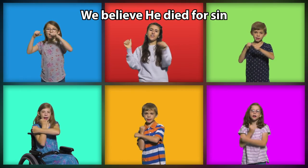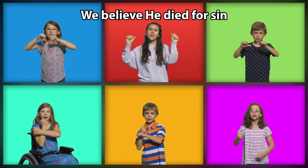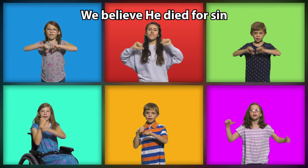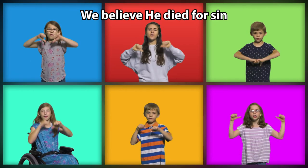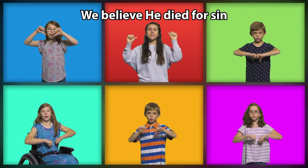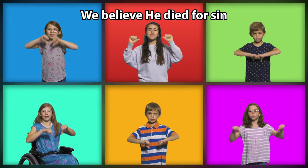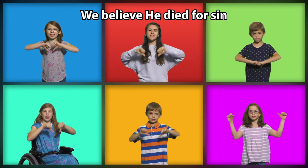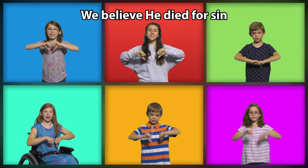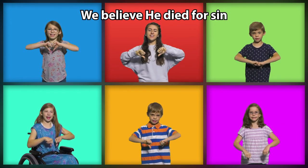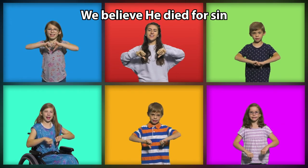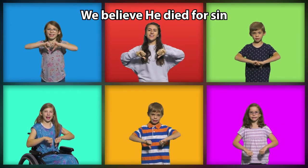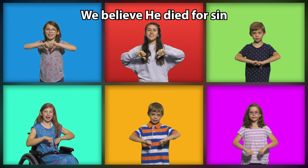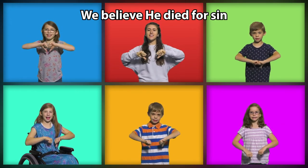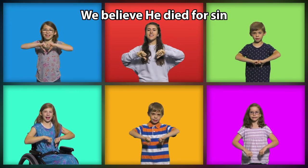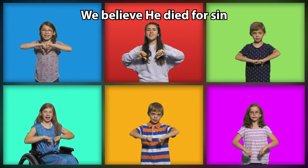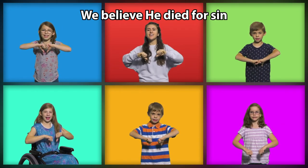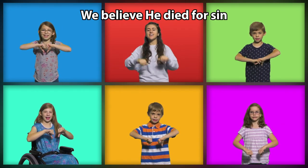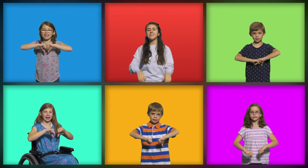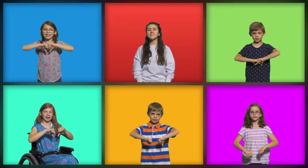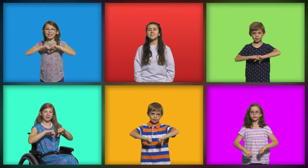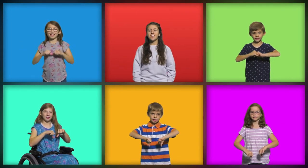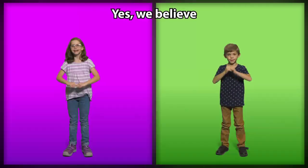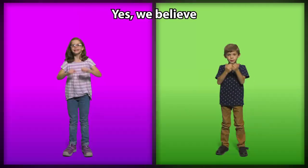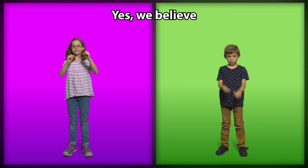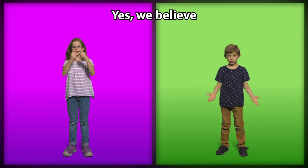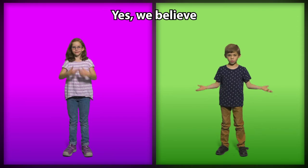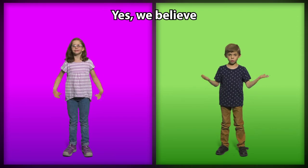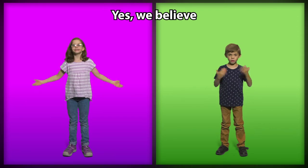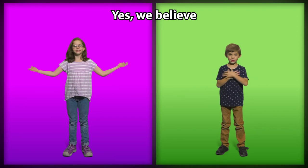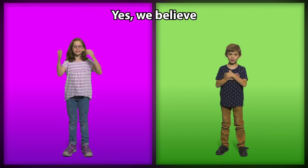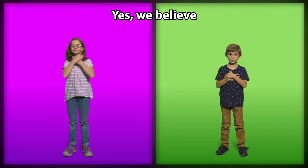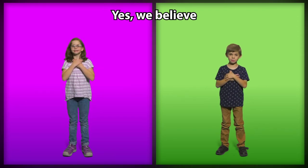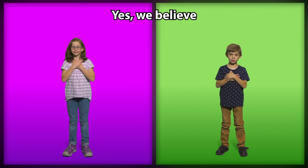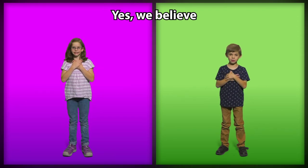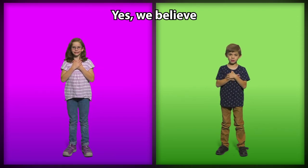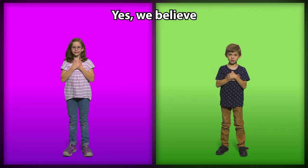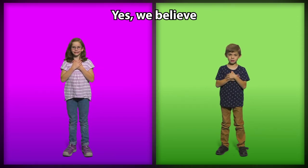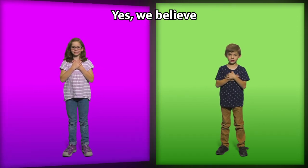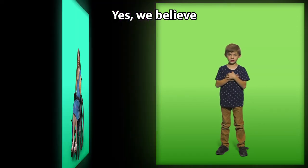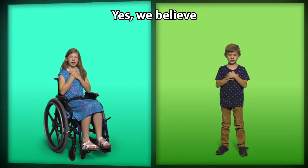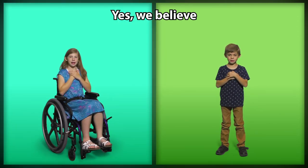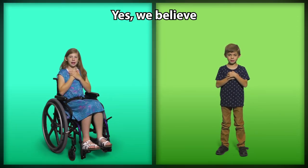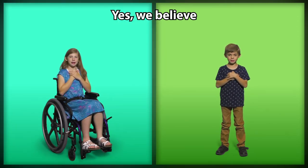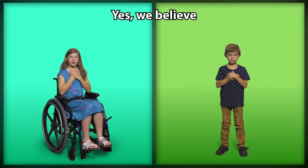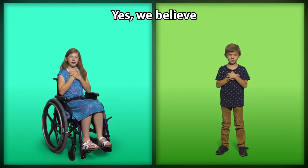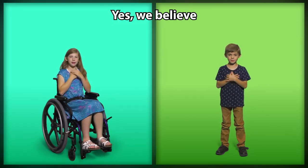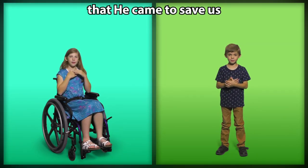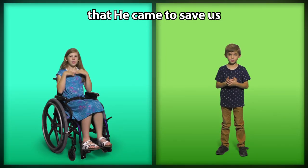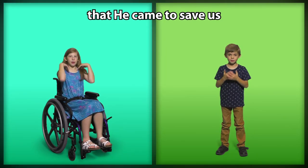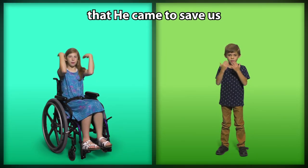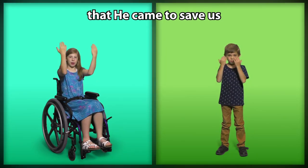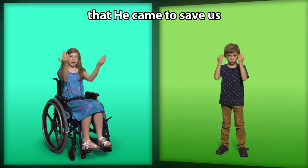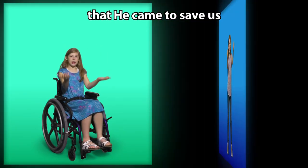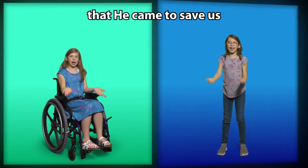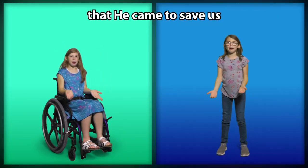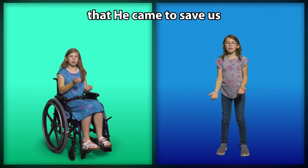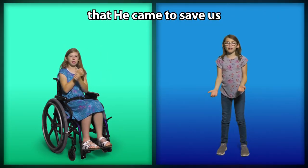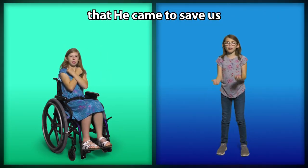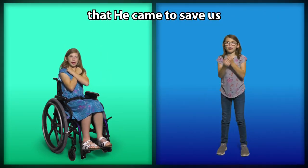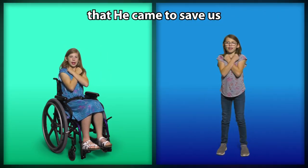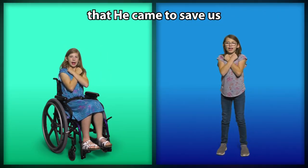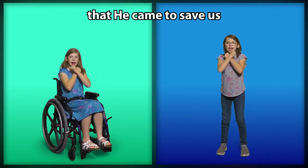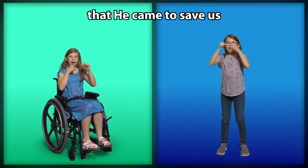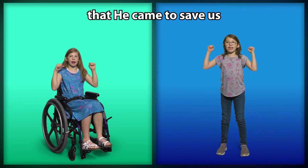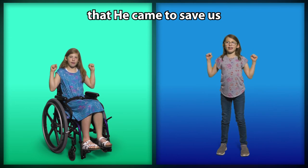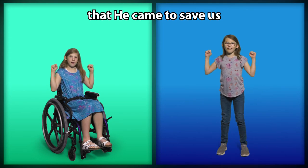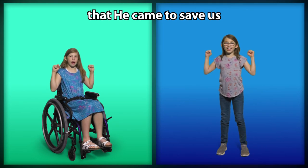for sin. Yes, we believe that He came